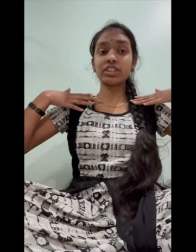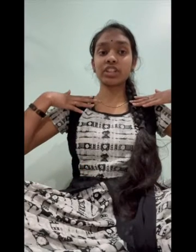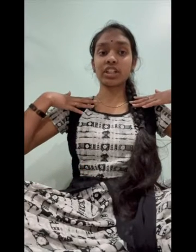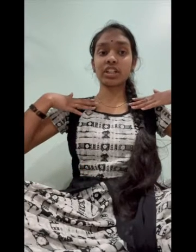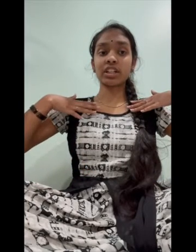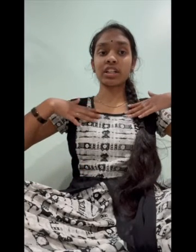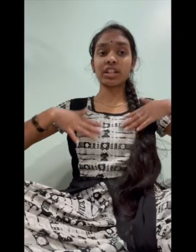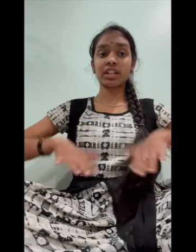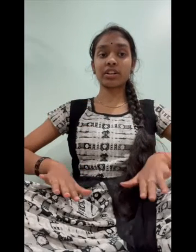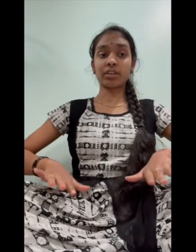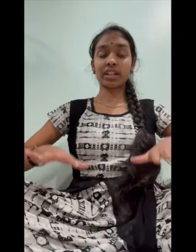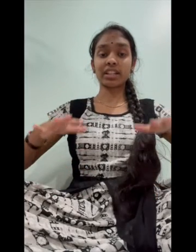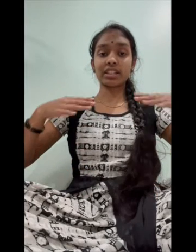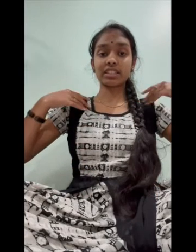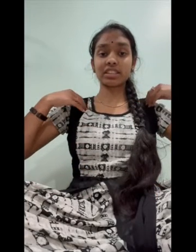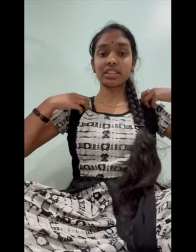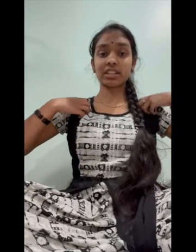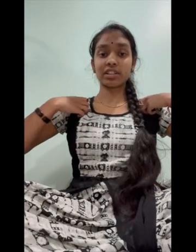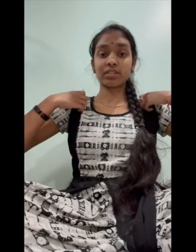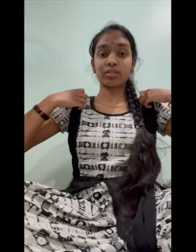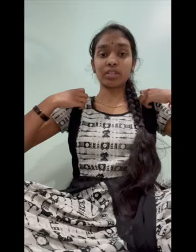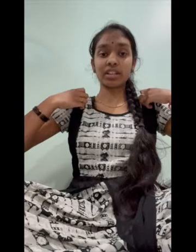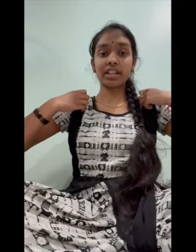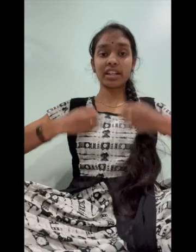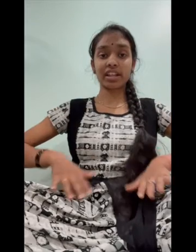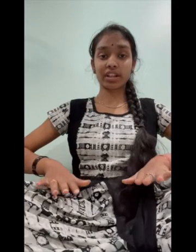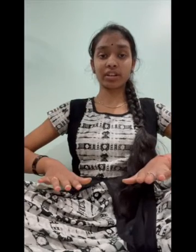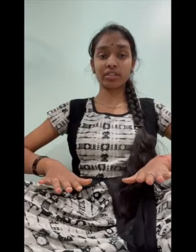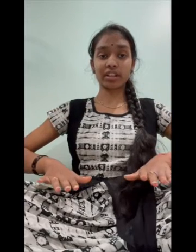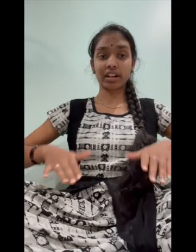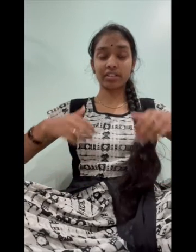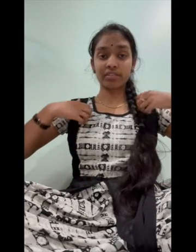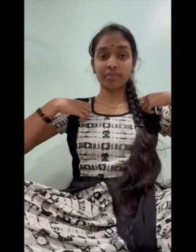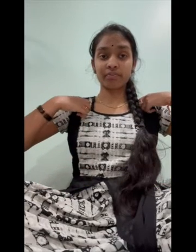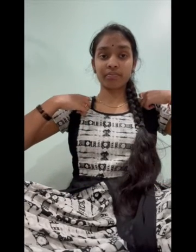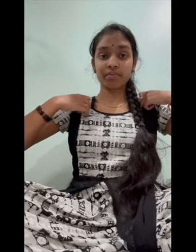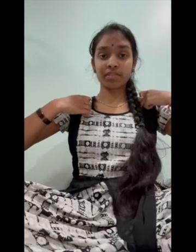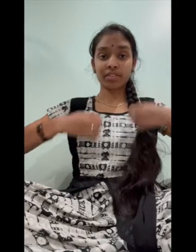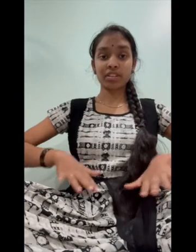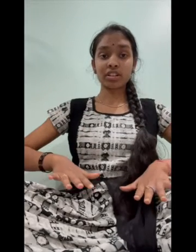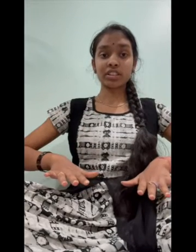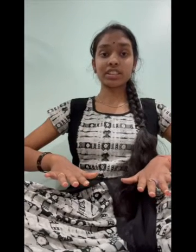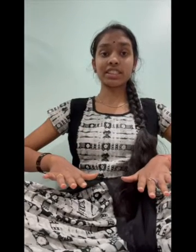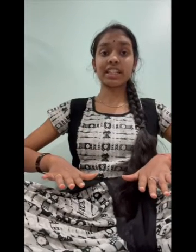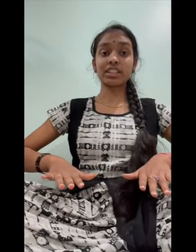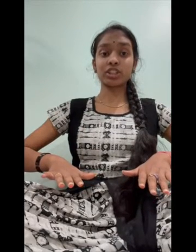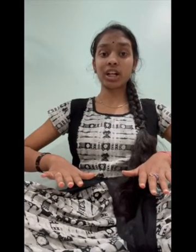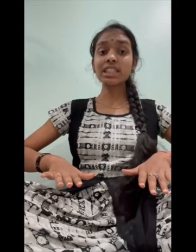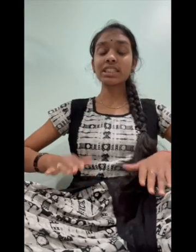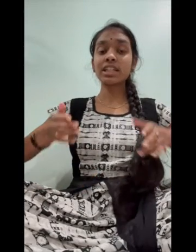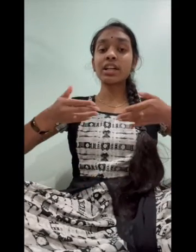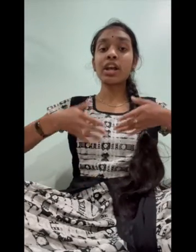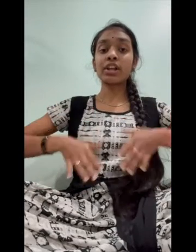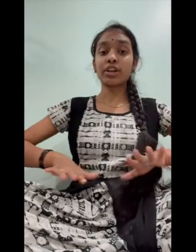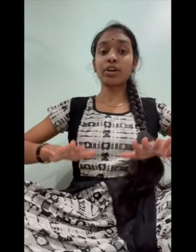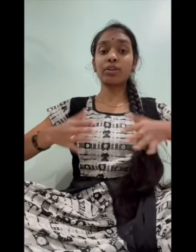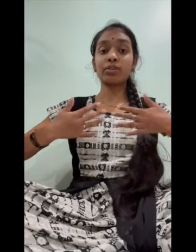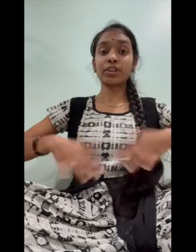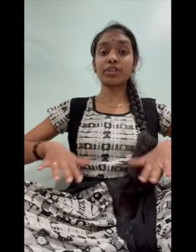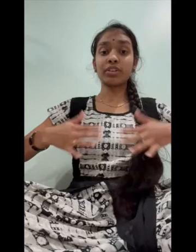t-shirt, you go like this. You hold it and you go down. To say a dress, you do